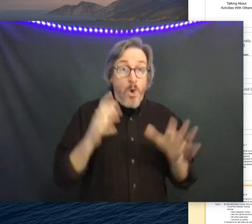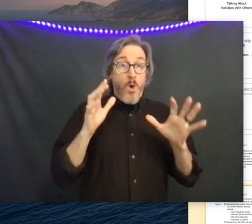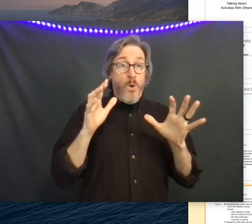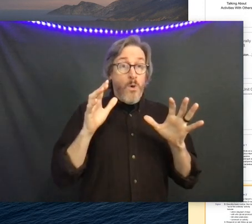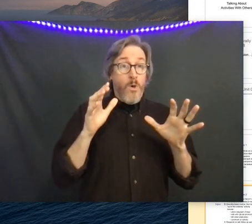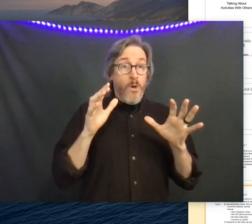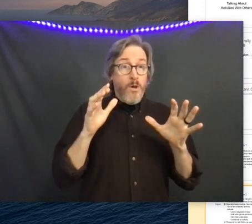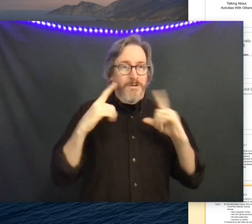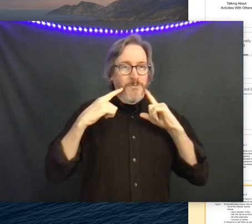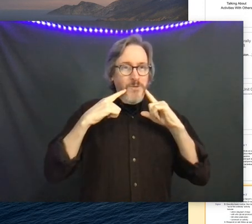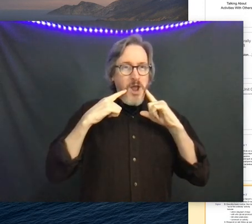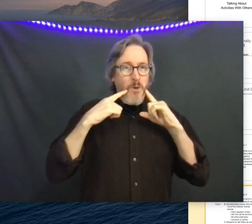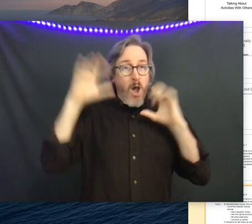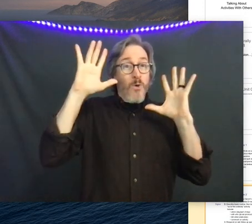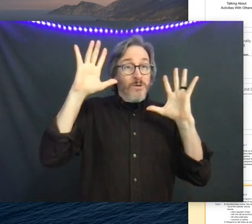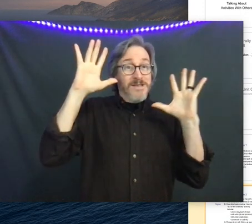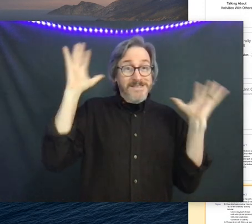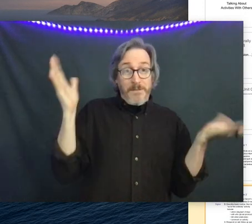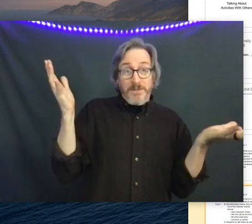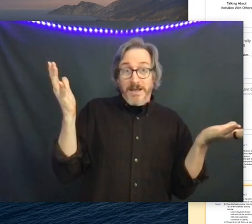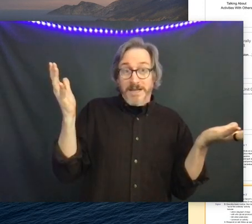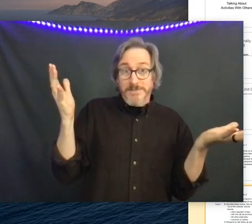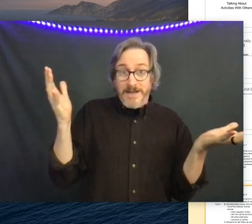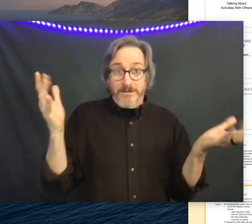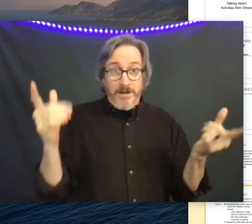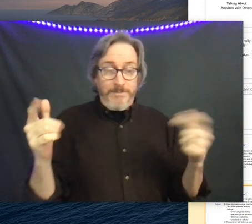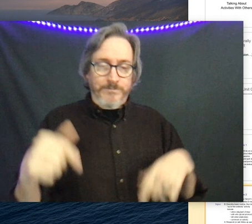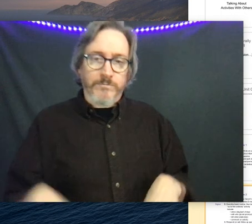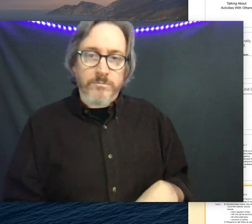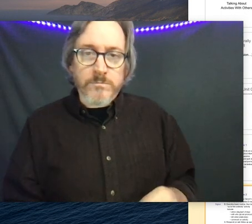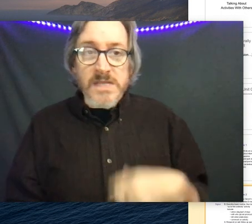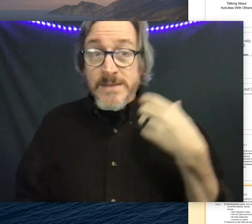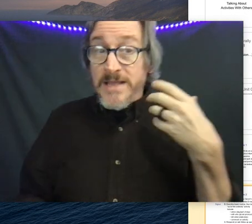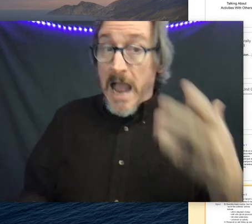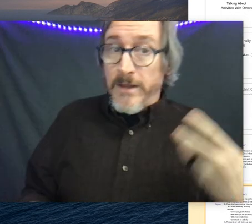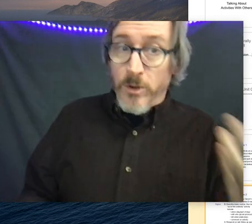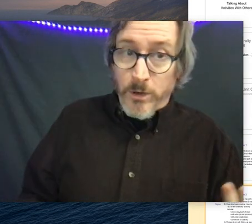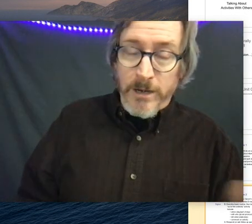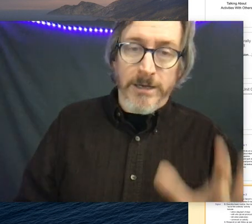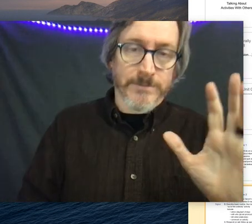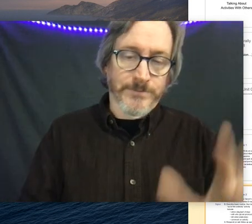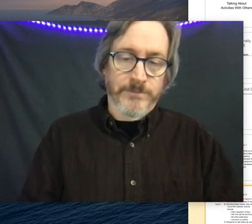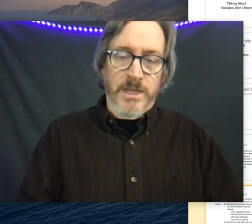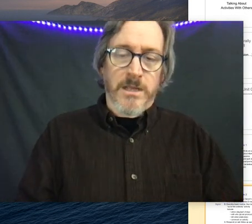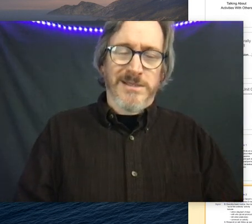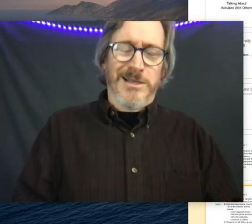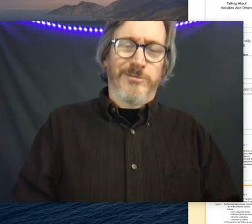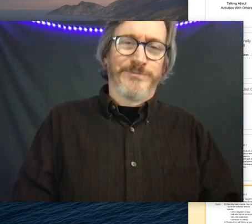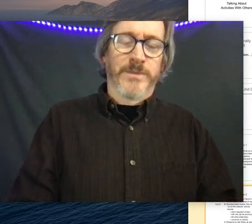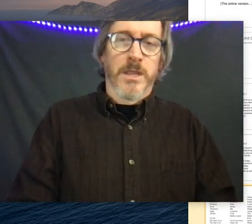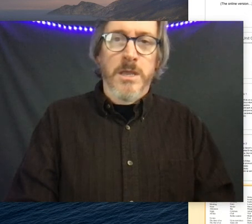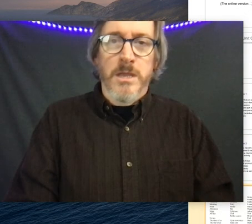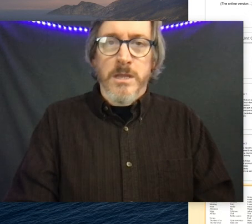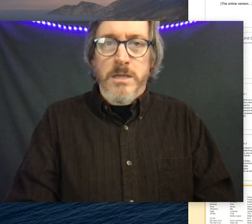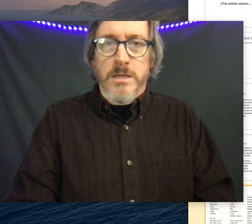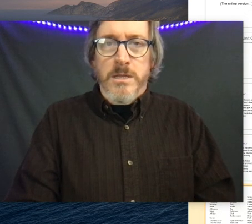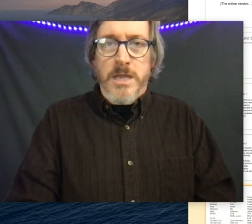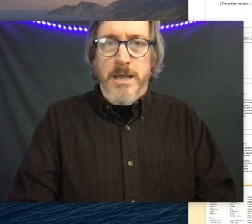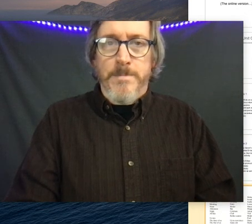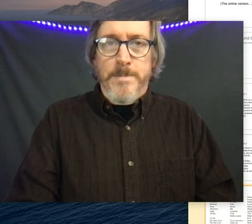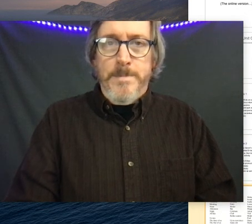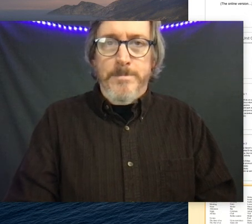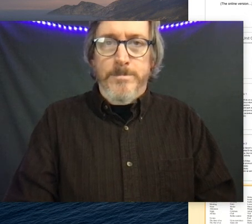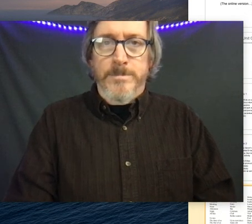goes, we know, oh, something unexpected, right? Something out of the ordinary. So